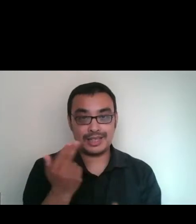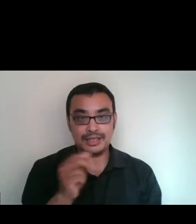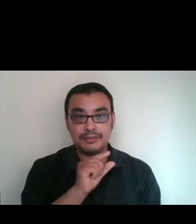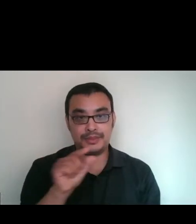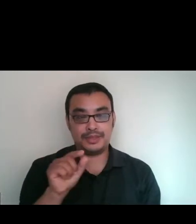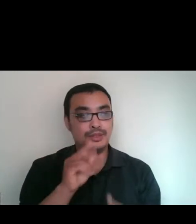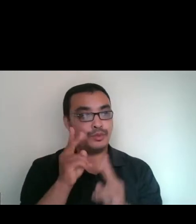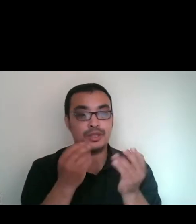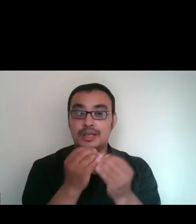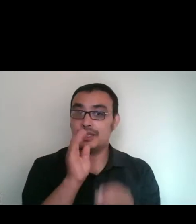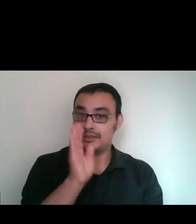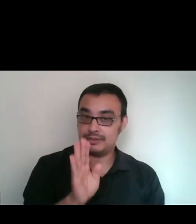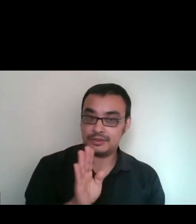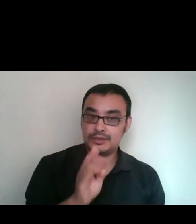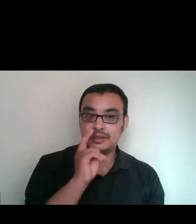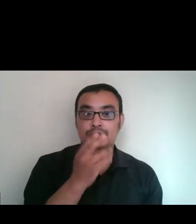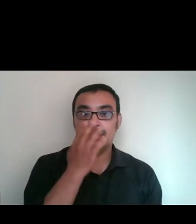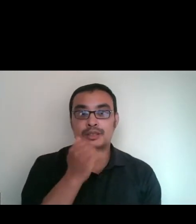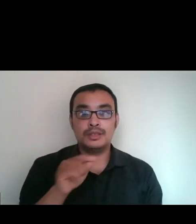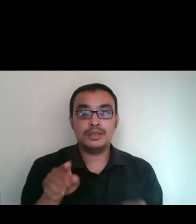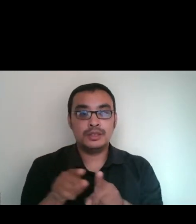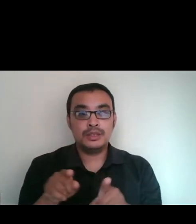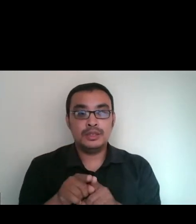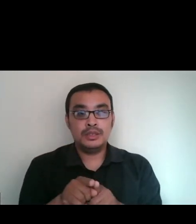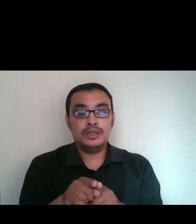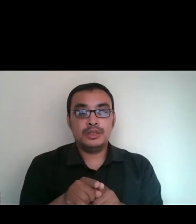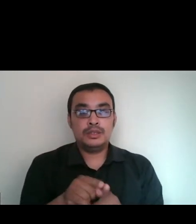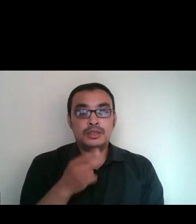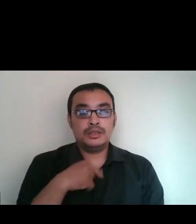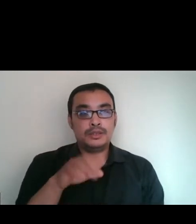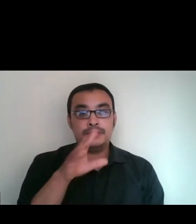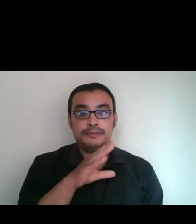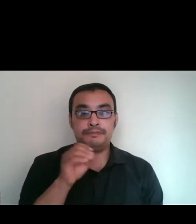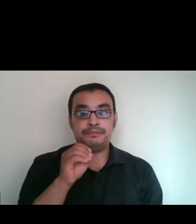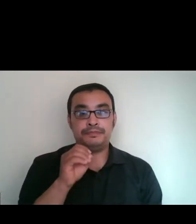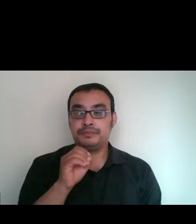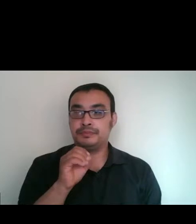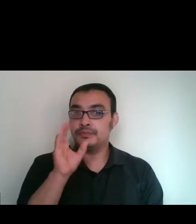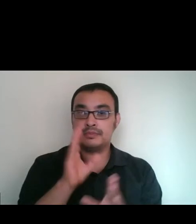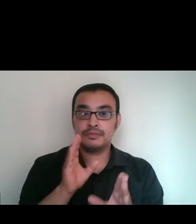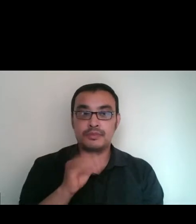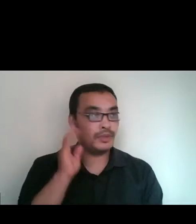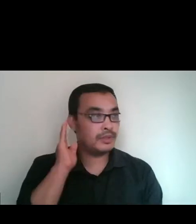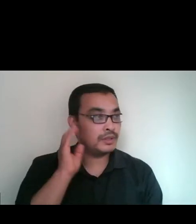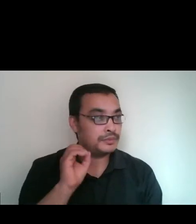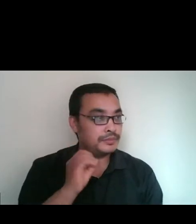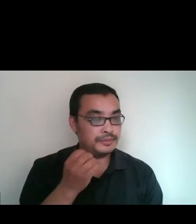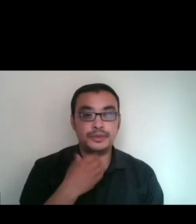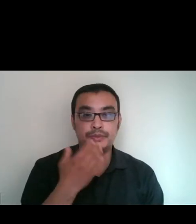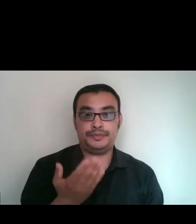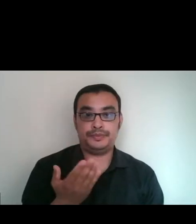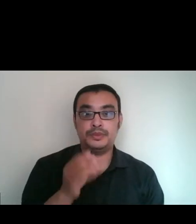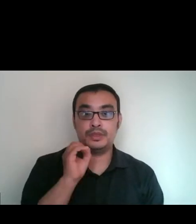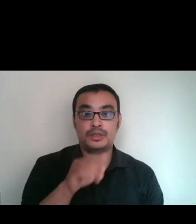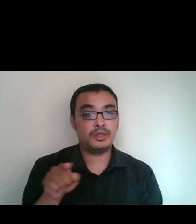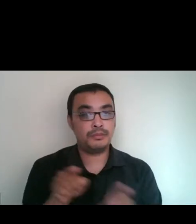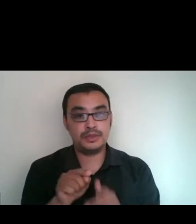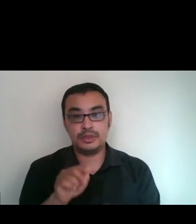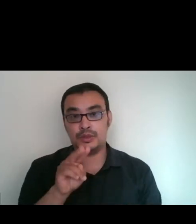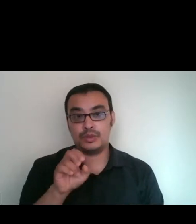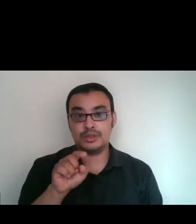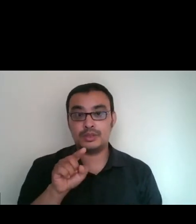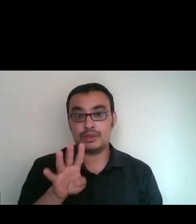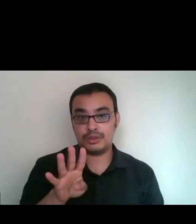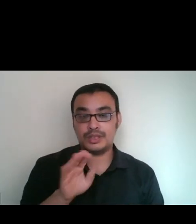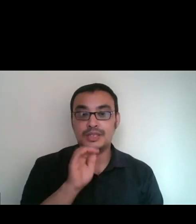in a village, so feel free to say that if you cannot hurt me. But really, I like that in